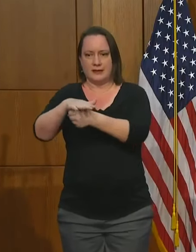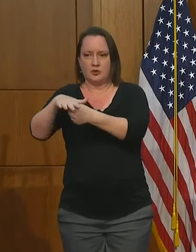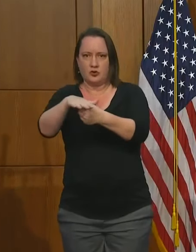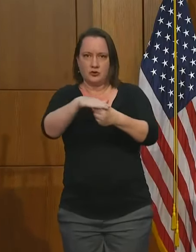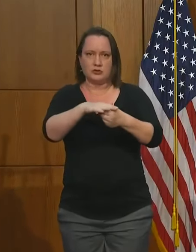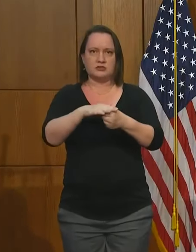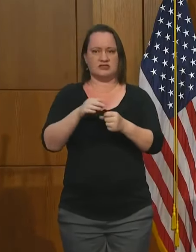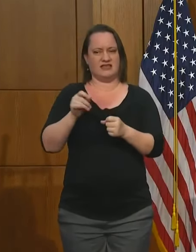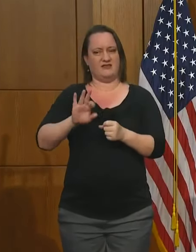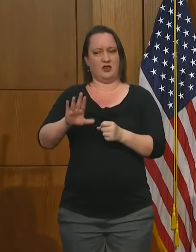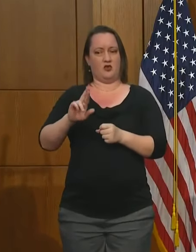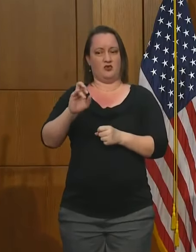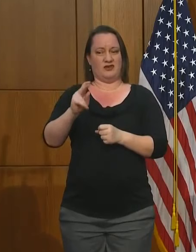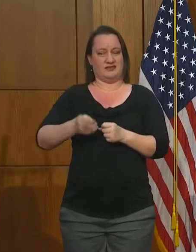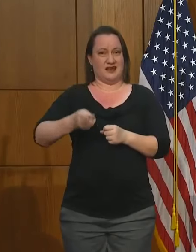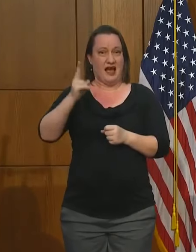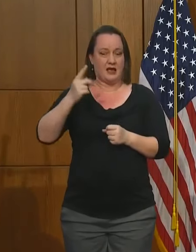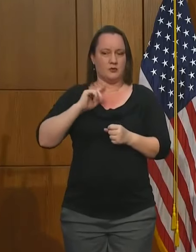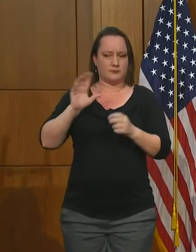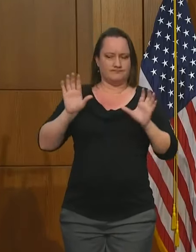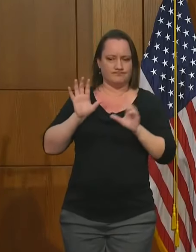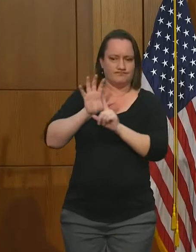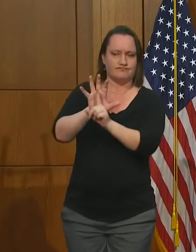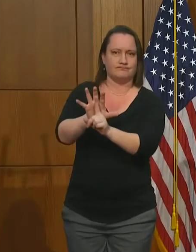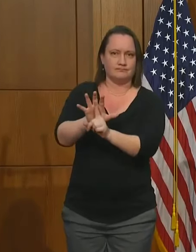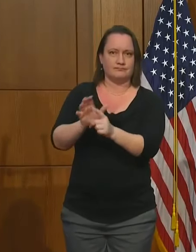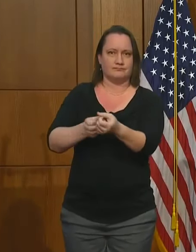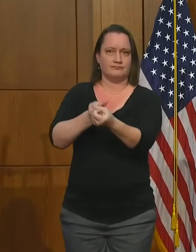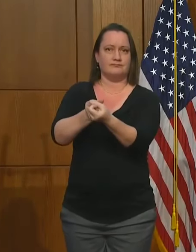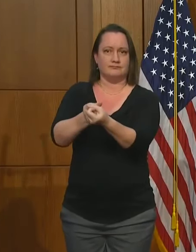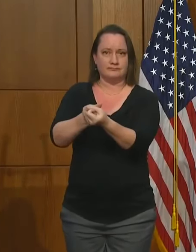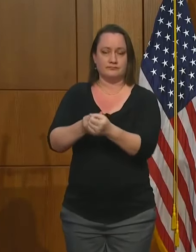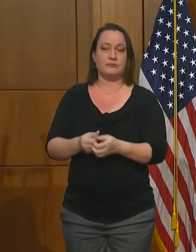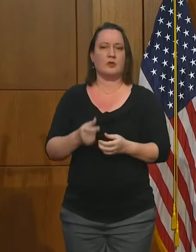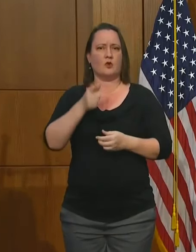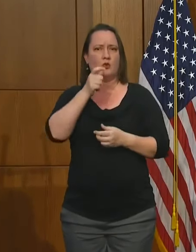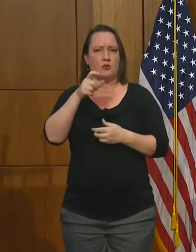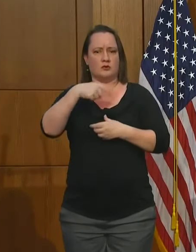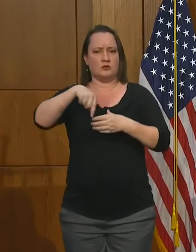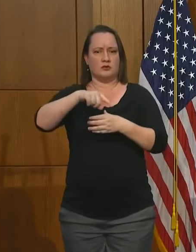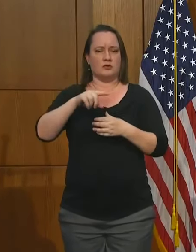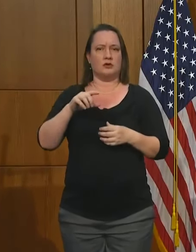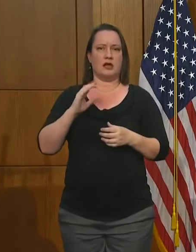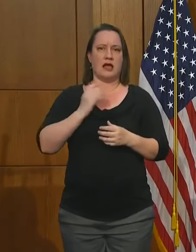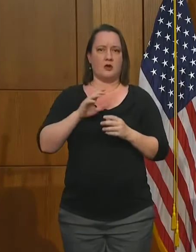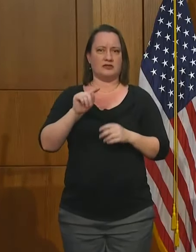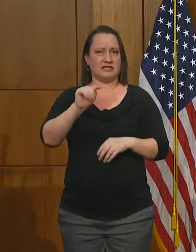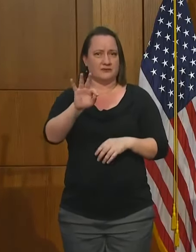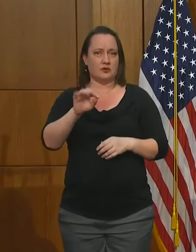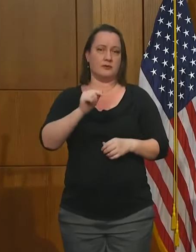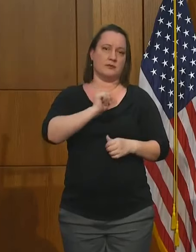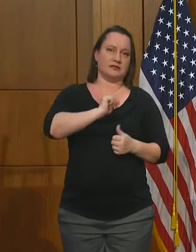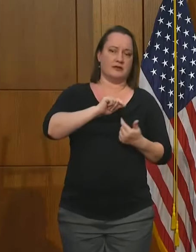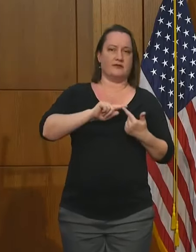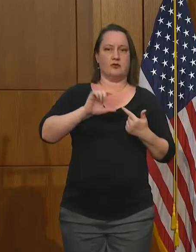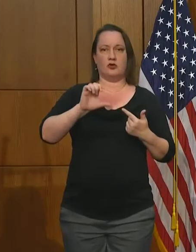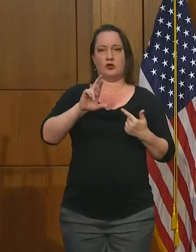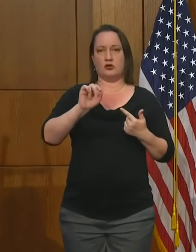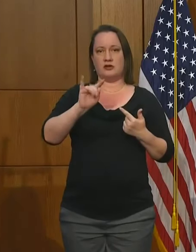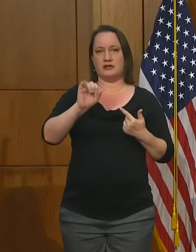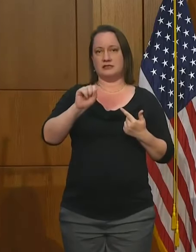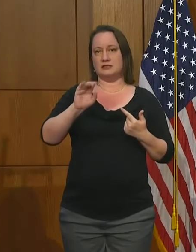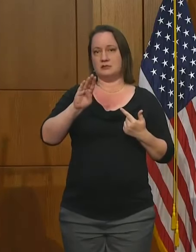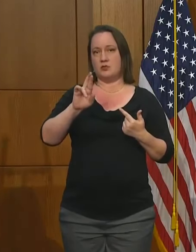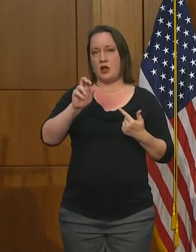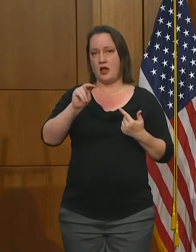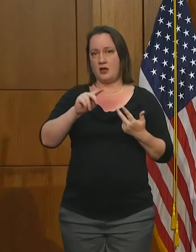The Health Equity Leadership Task Force is comprised of myself, Curtis Brown, and Dr. Lauren Powell of the Virginia Department of